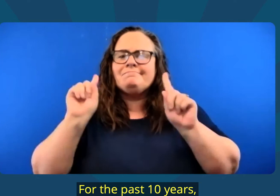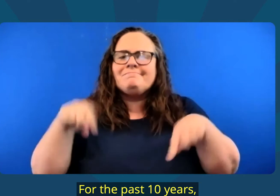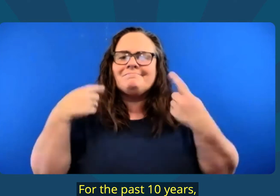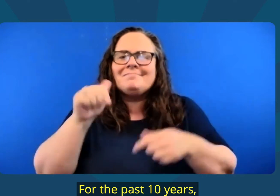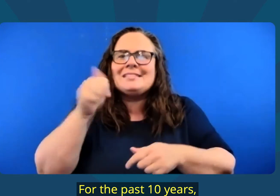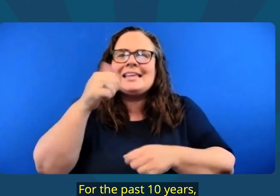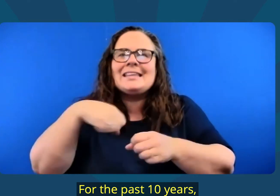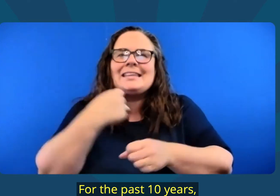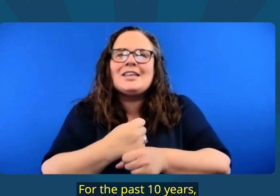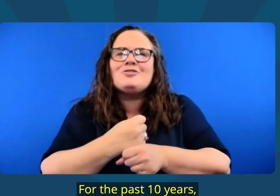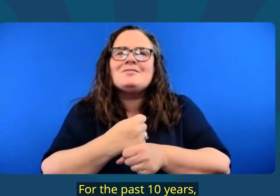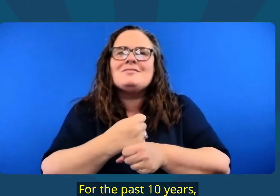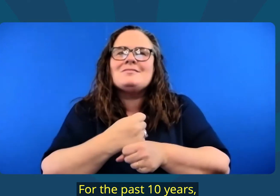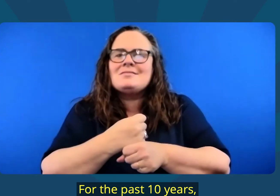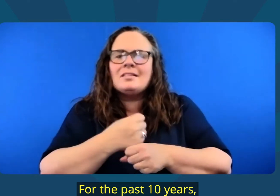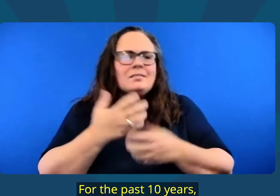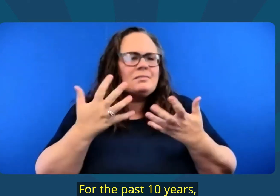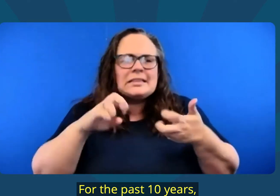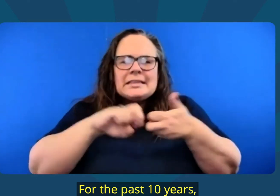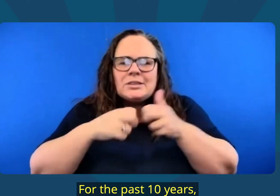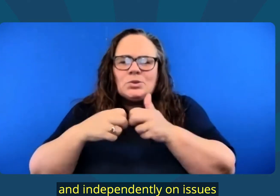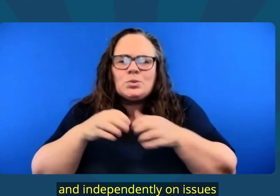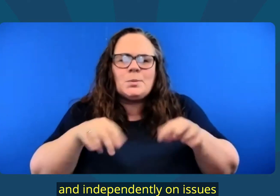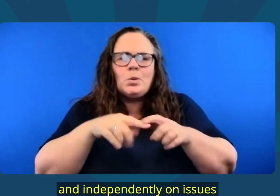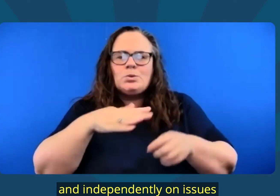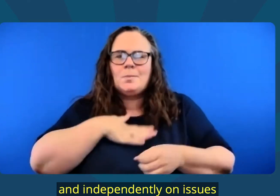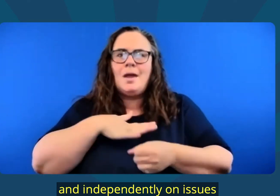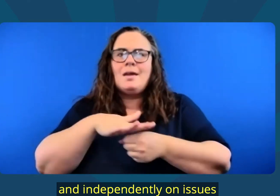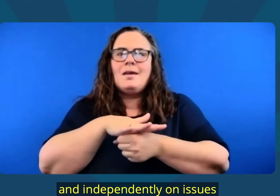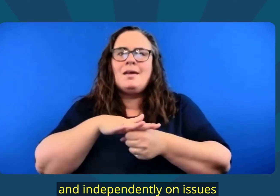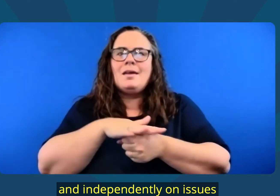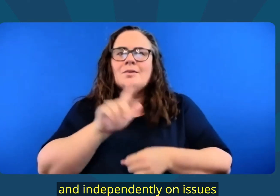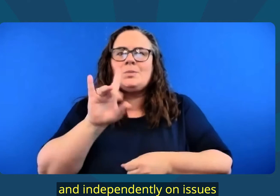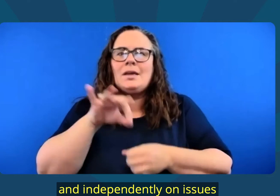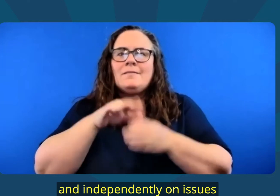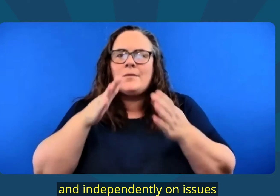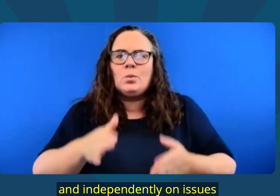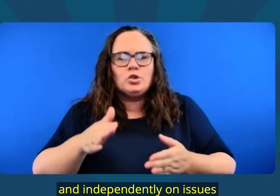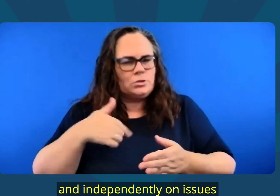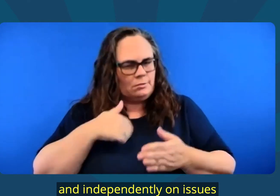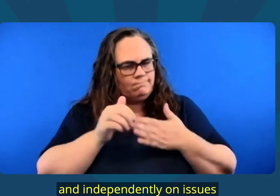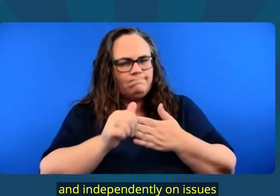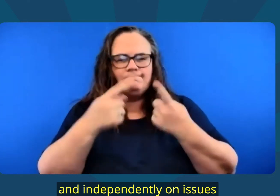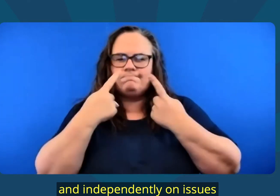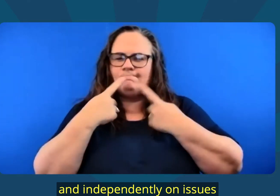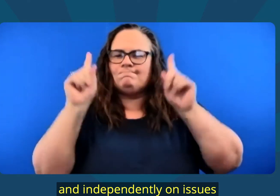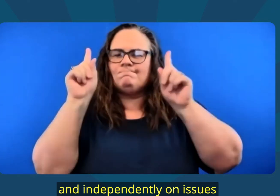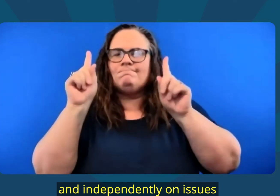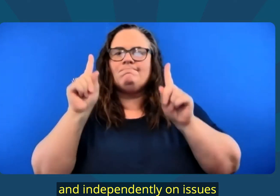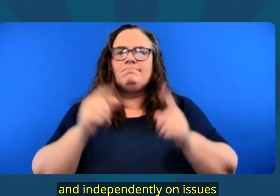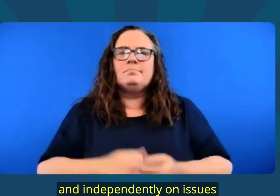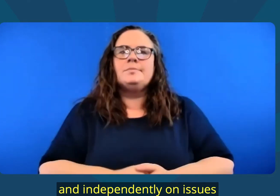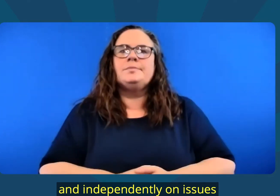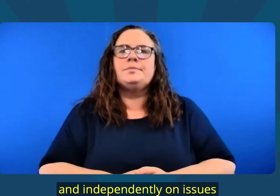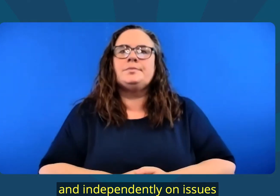For the past 10 years, I have led effectively and independently on issues important to LD28